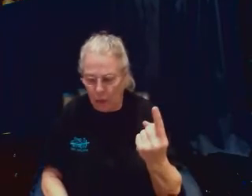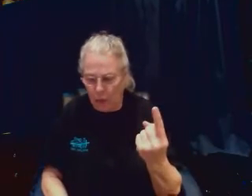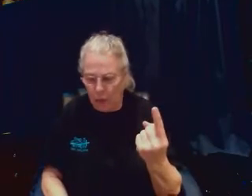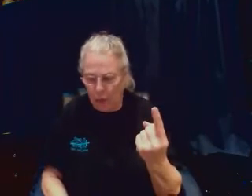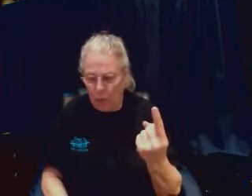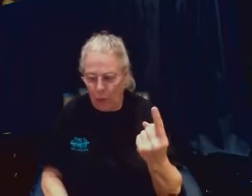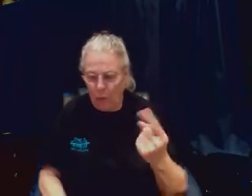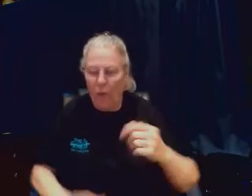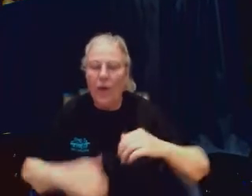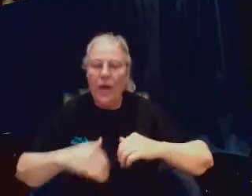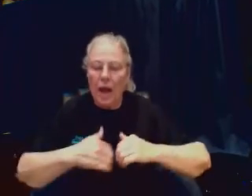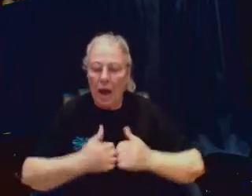alone.